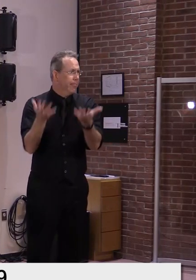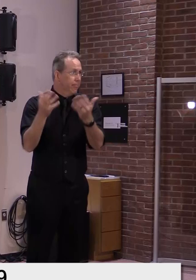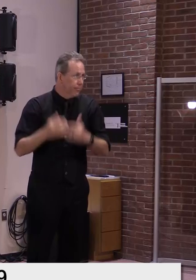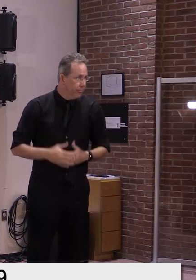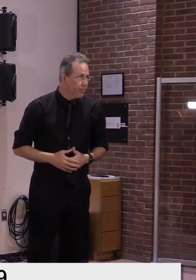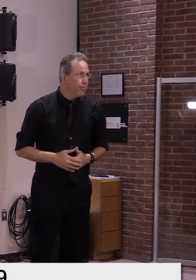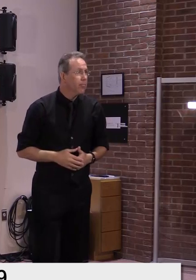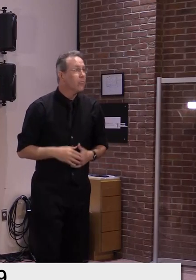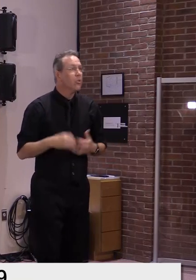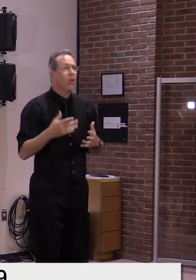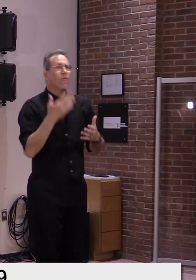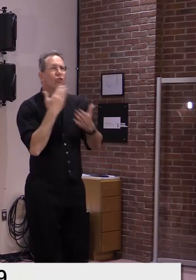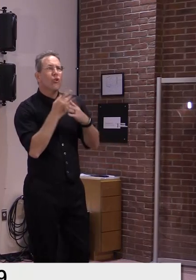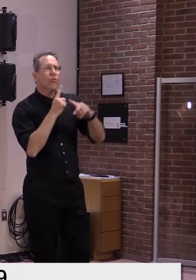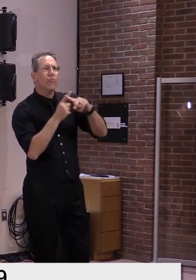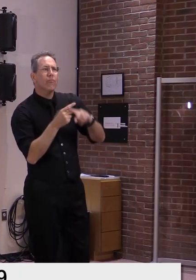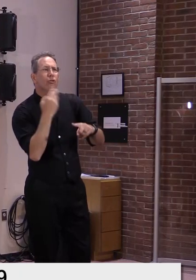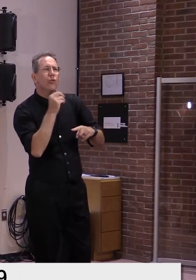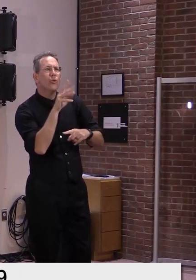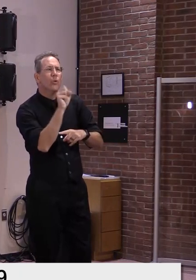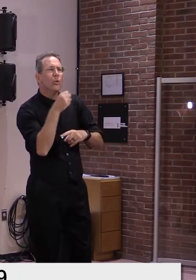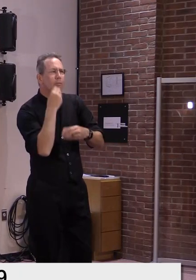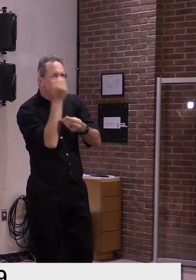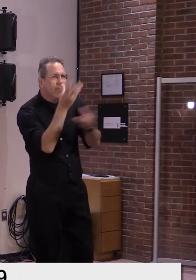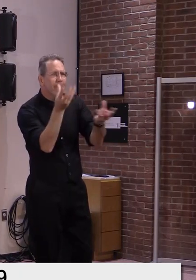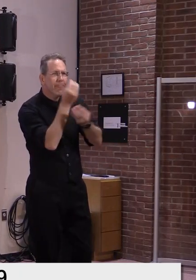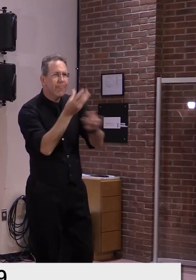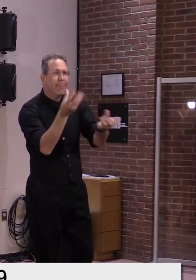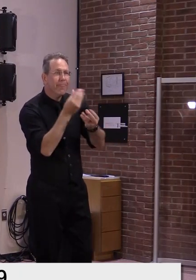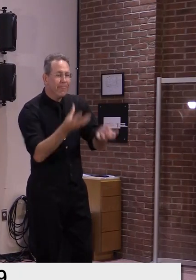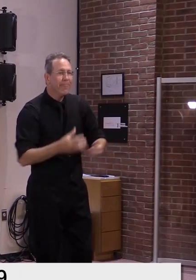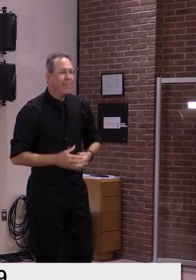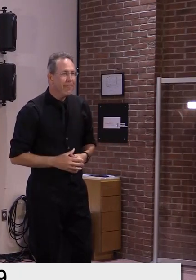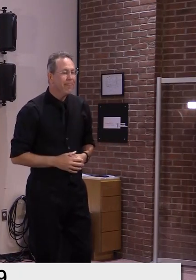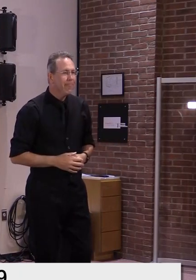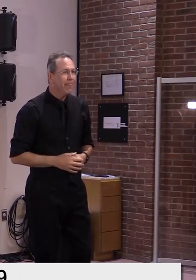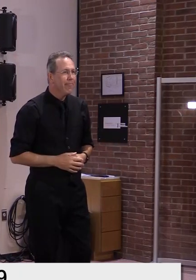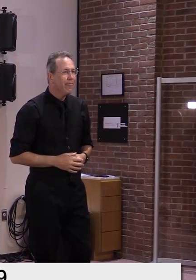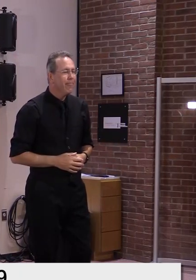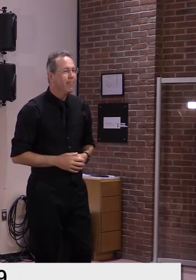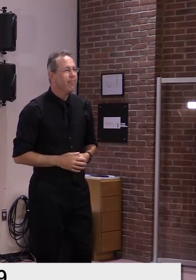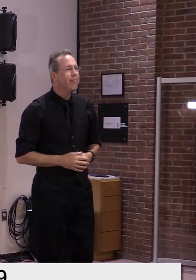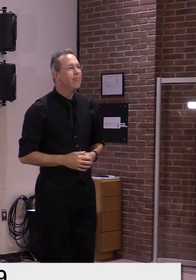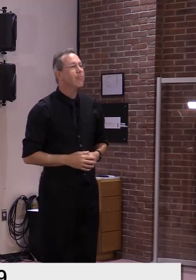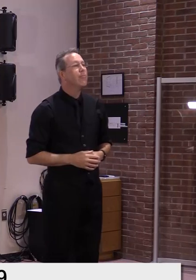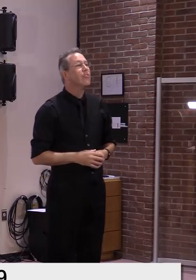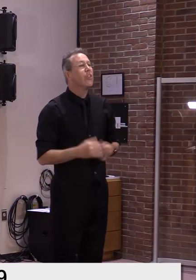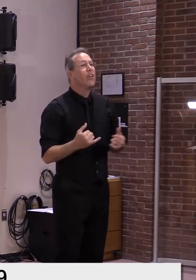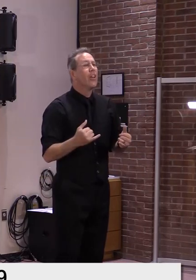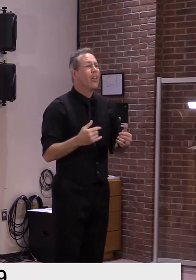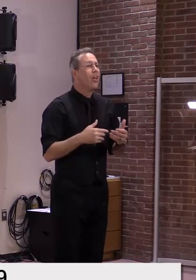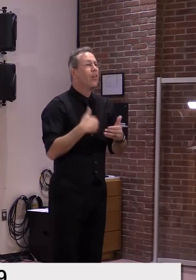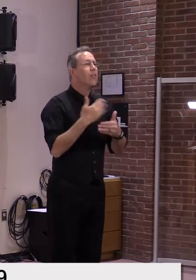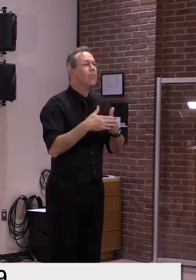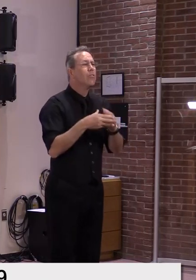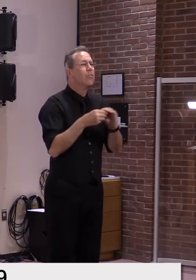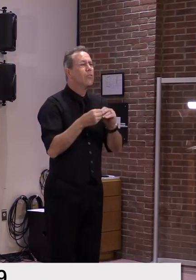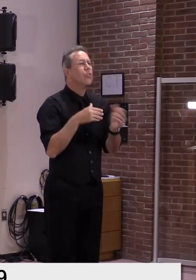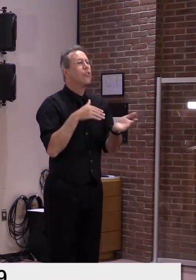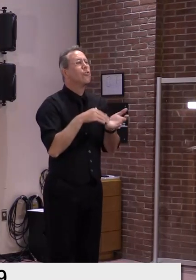region will continue for the foreseeable future. Now, at this time, I would like to introduce Dr.